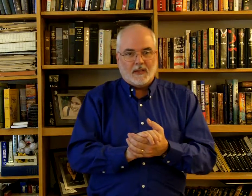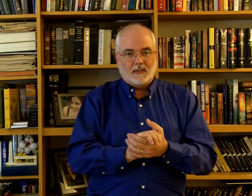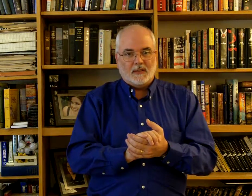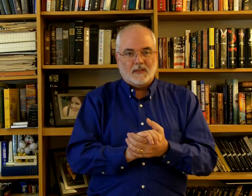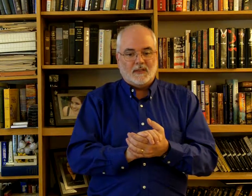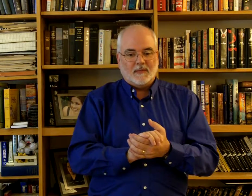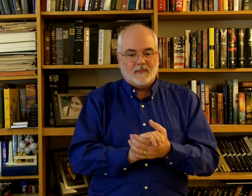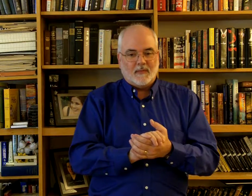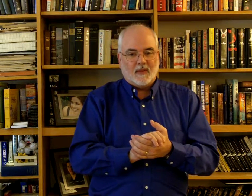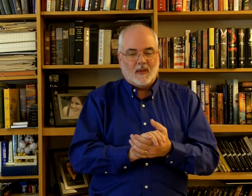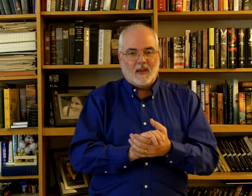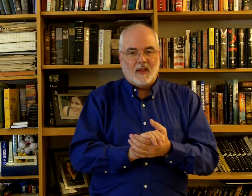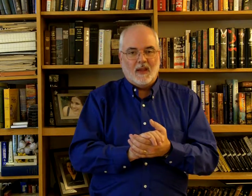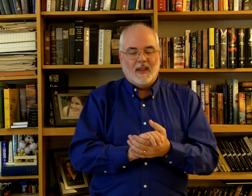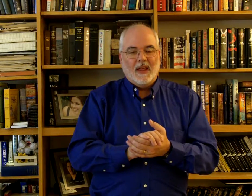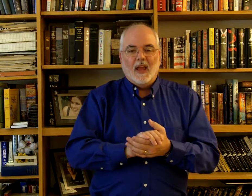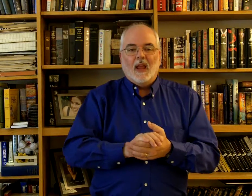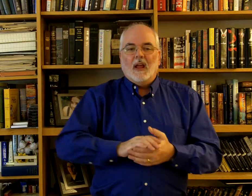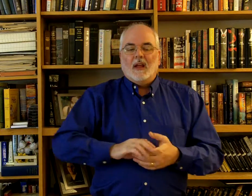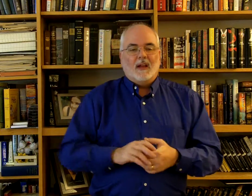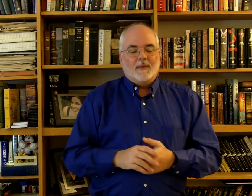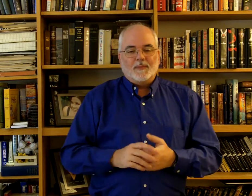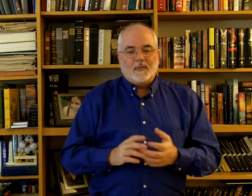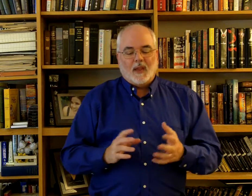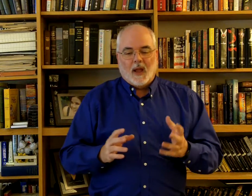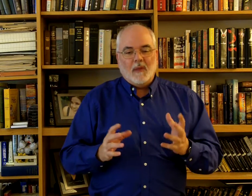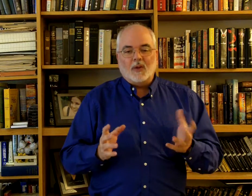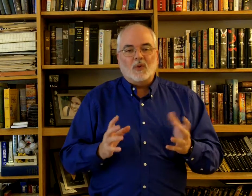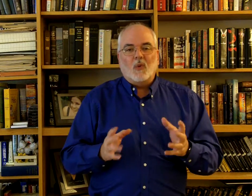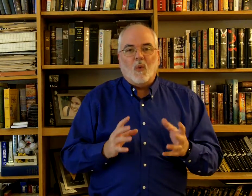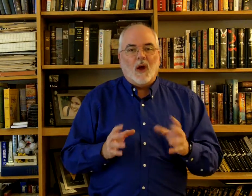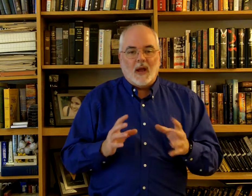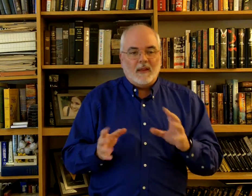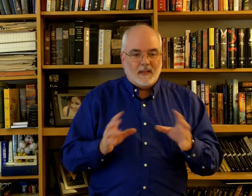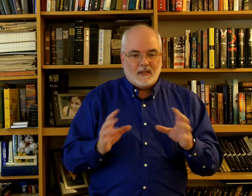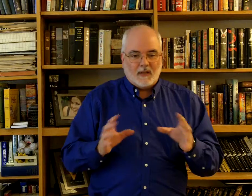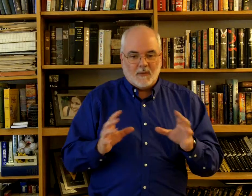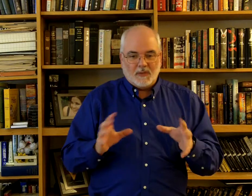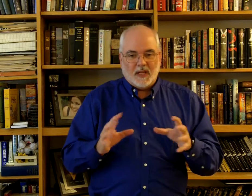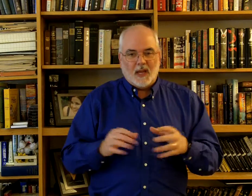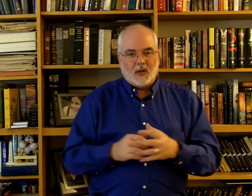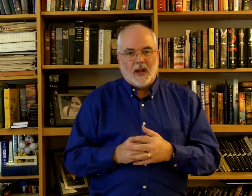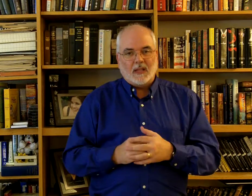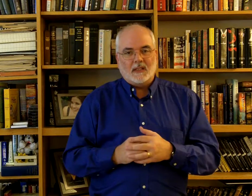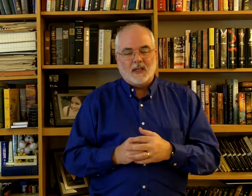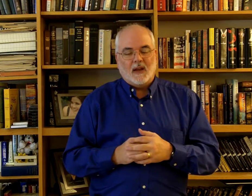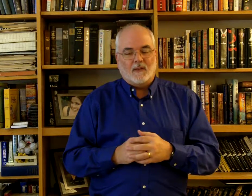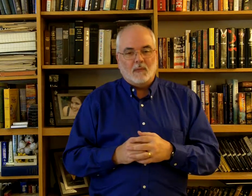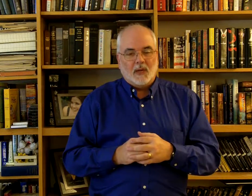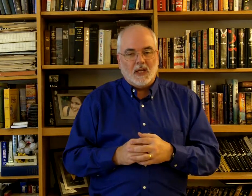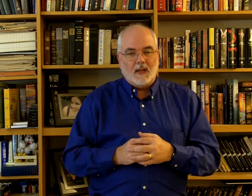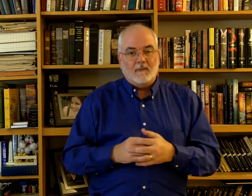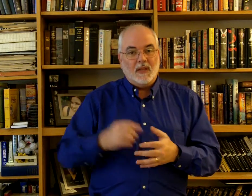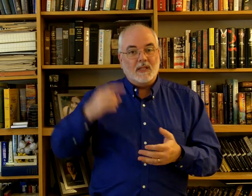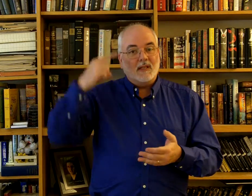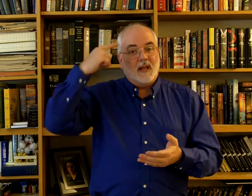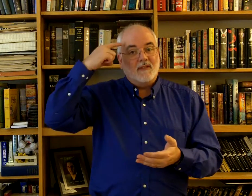hands. Okay? I'm not sure why this comes together as a sign for believe, but it's a sign for